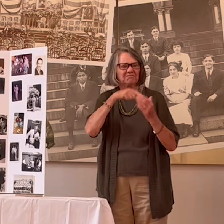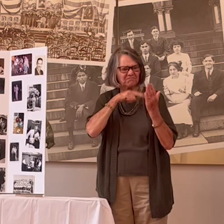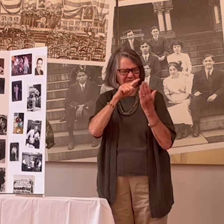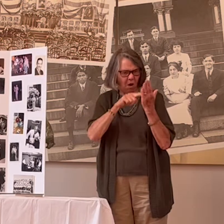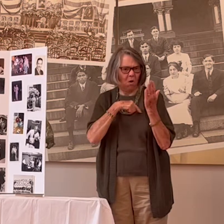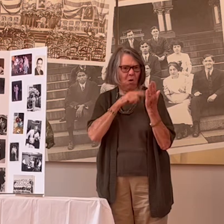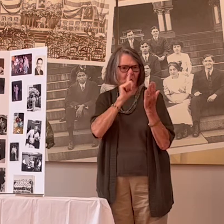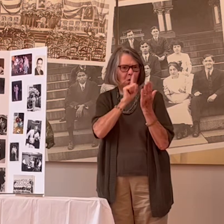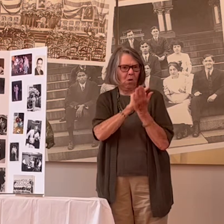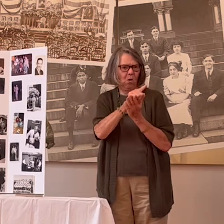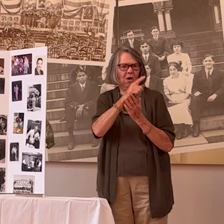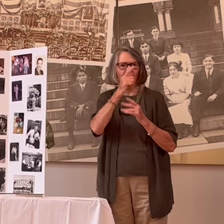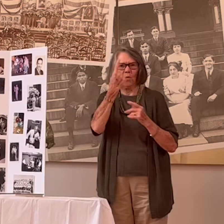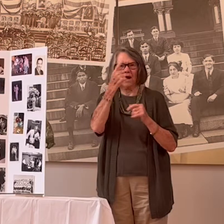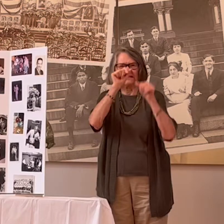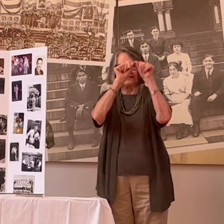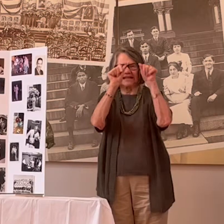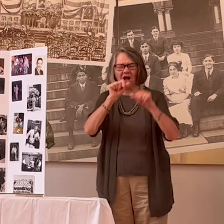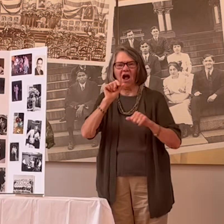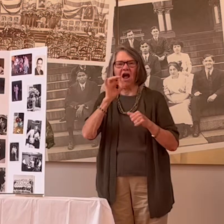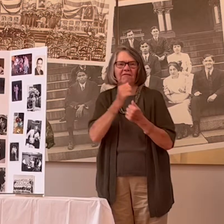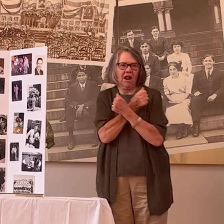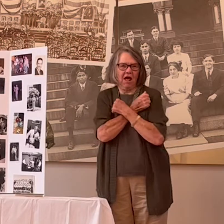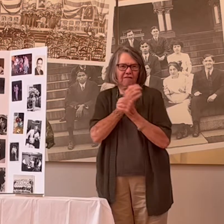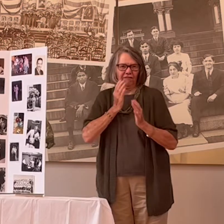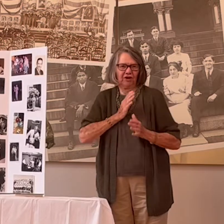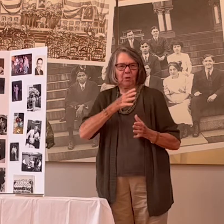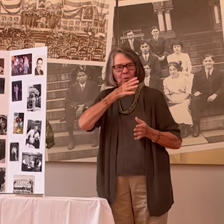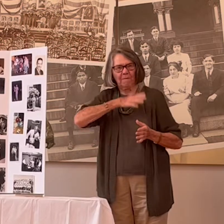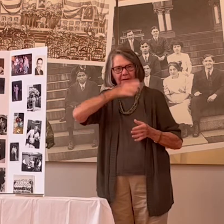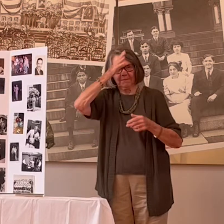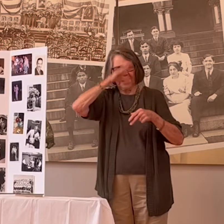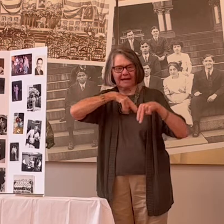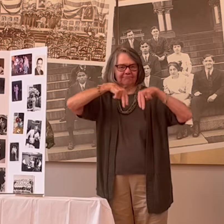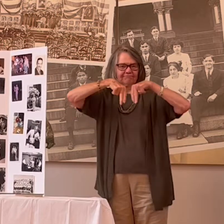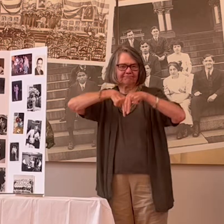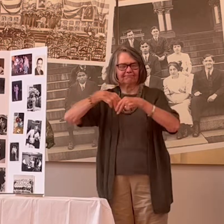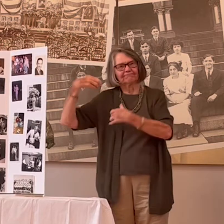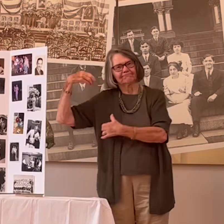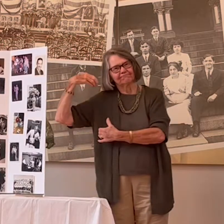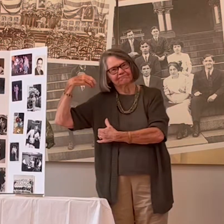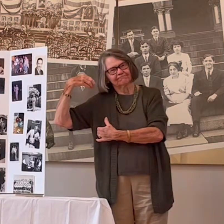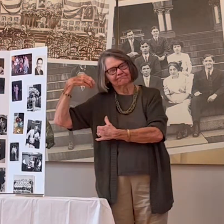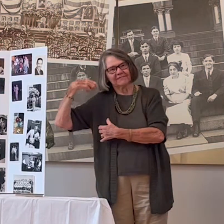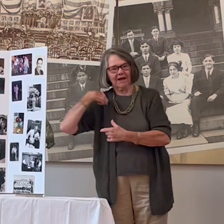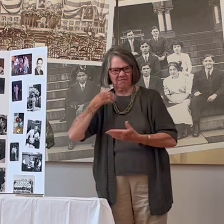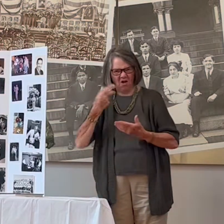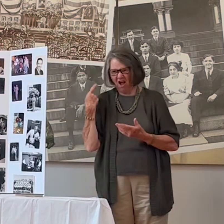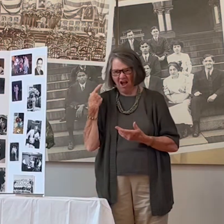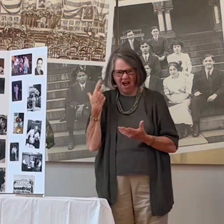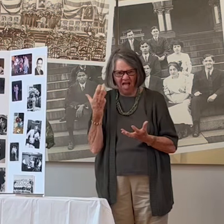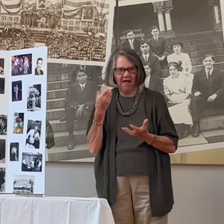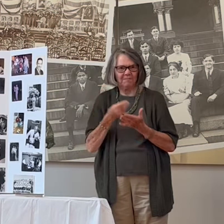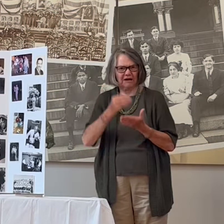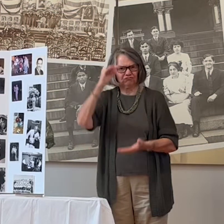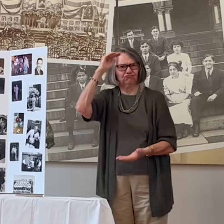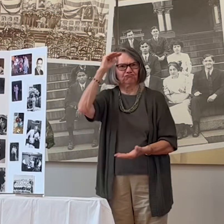statuettes. And he absolutely fell in love with this one, a beloved, loving a woman and man in his loving